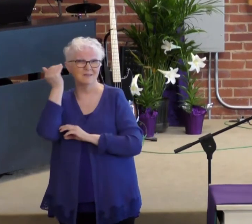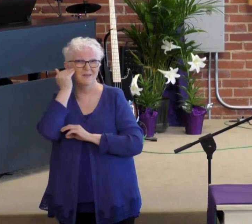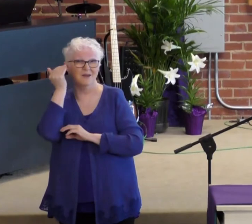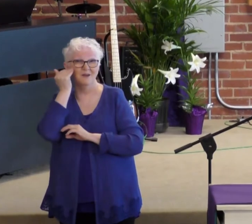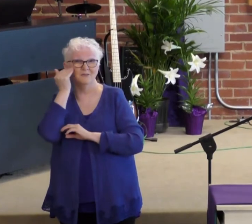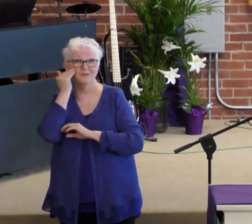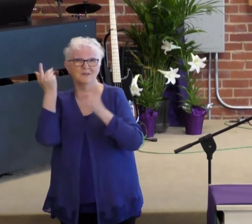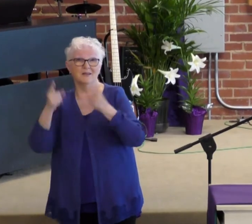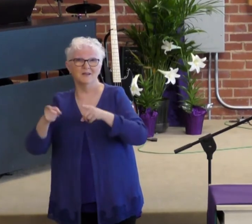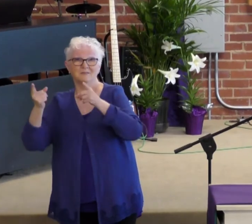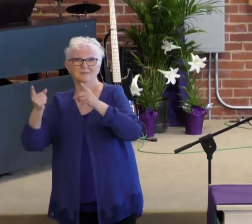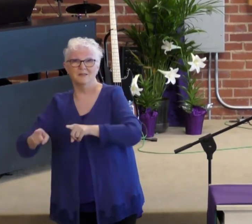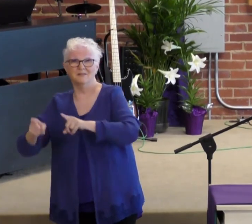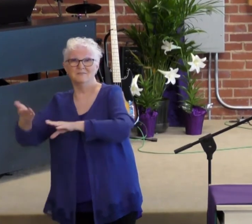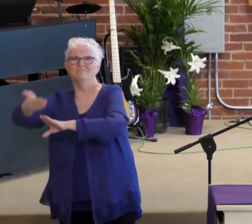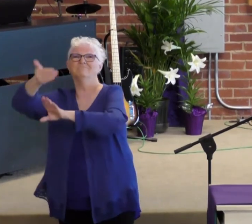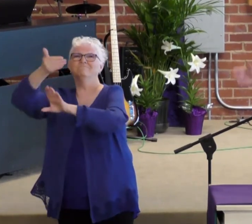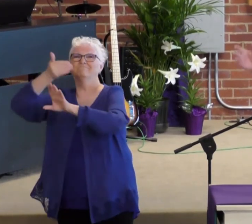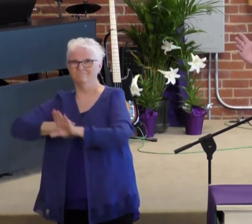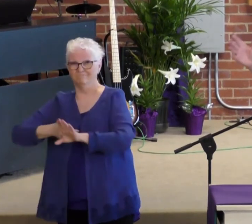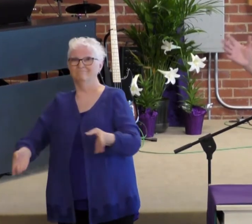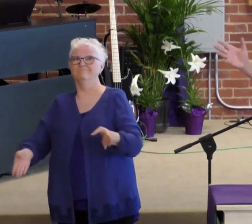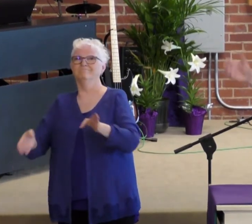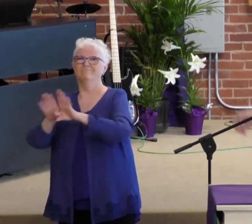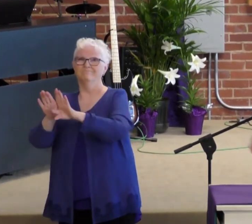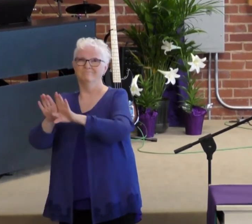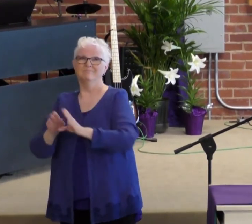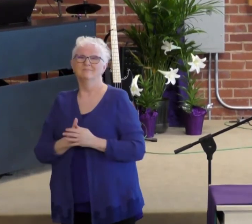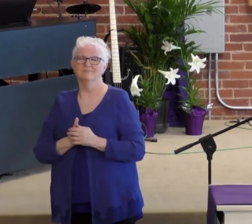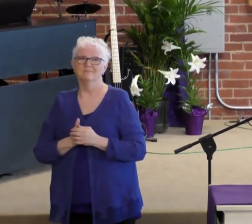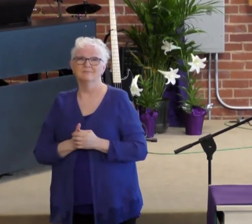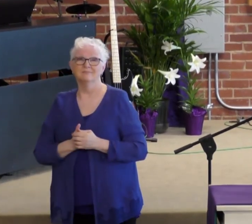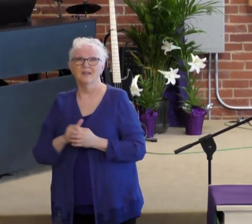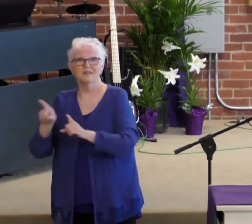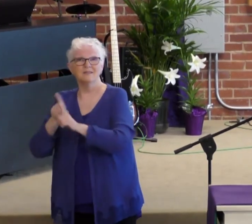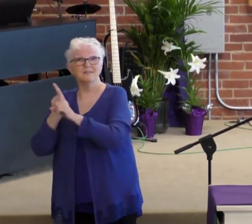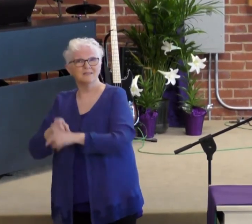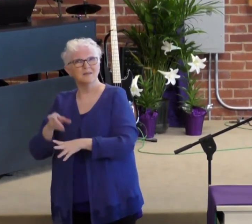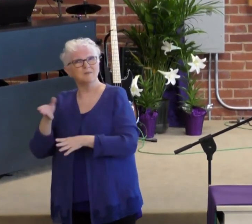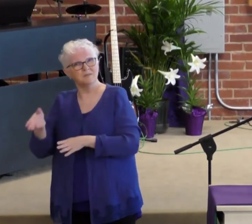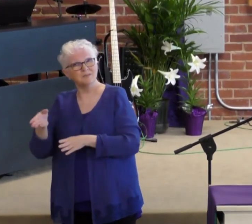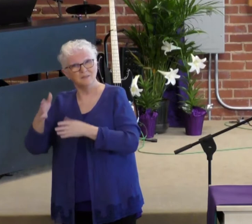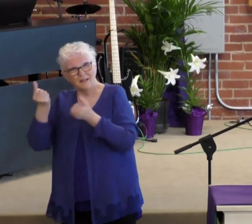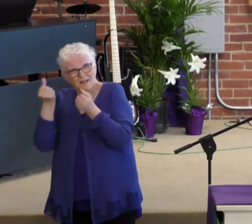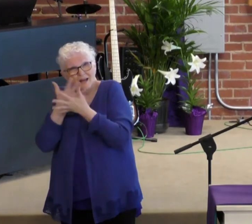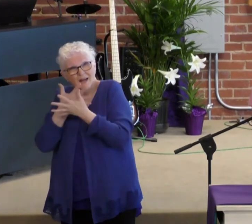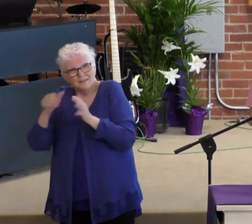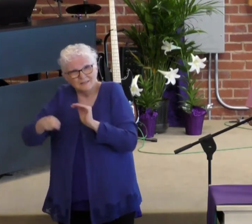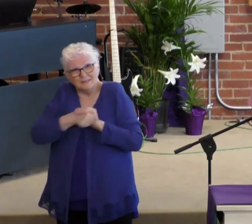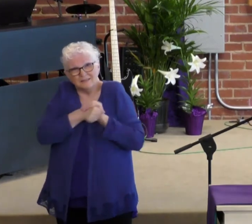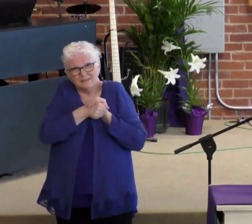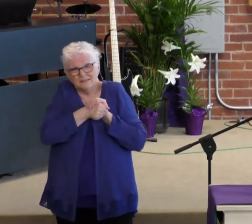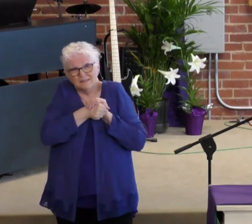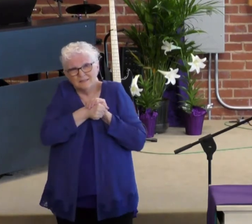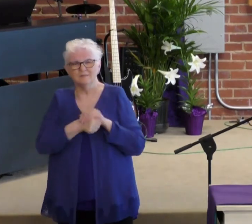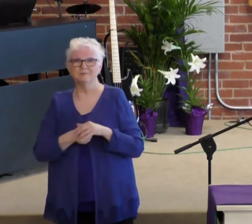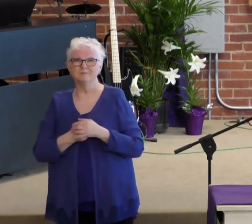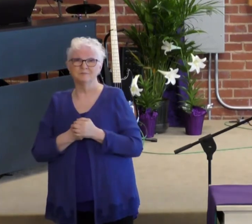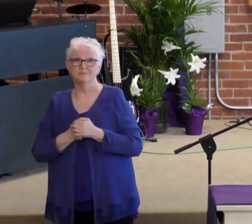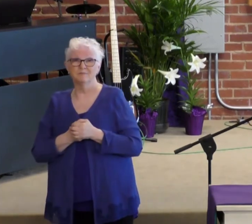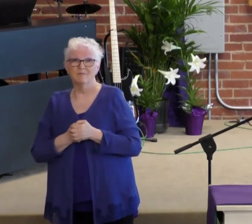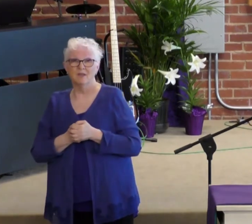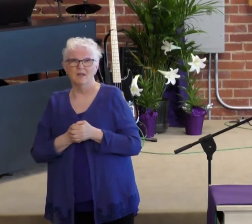that? Well, they were hiding for fear that they themselves might be the ones who